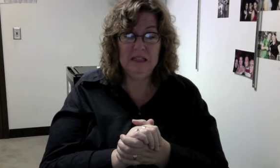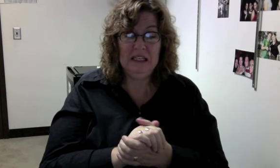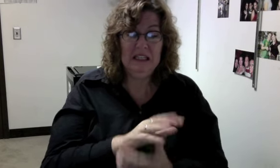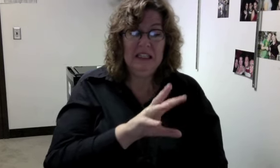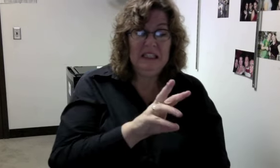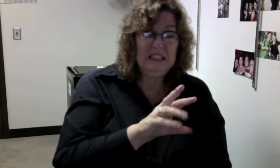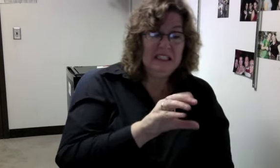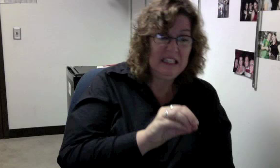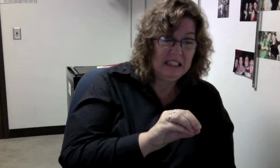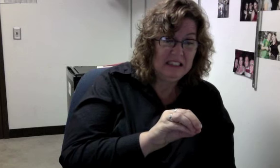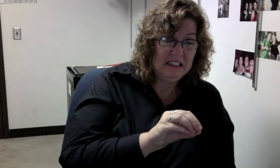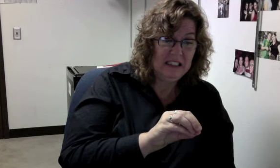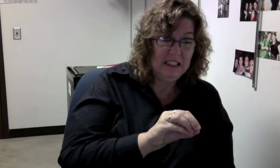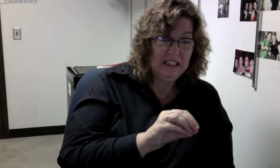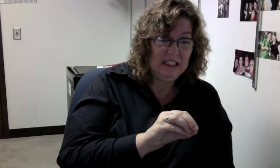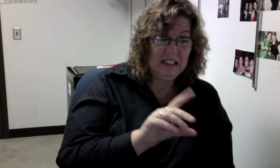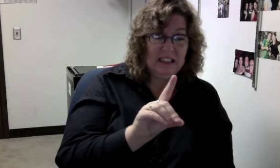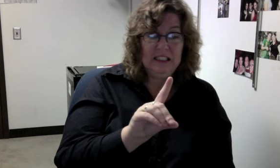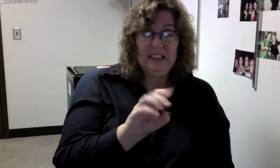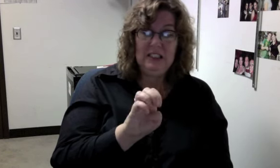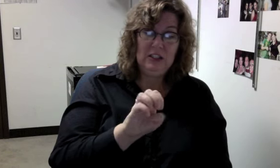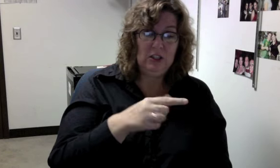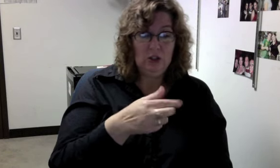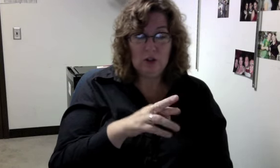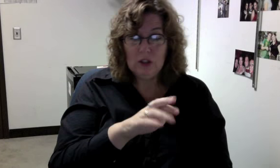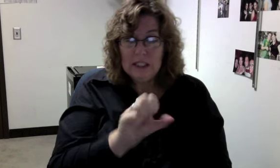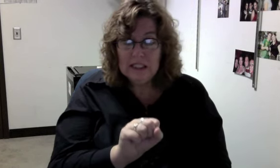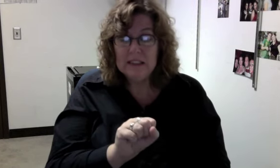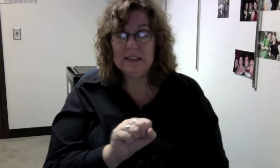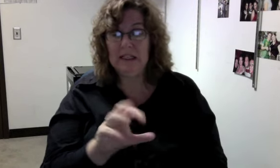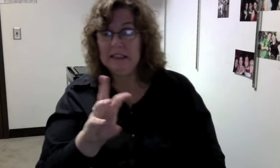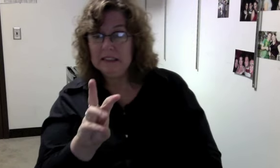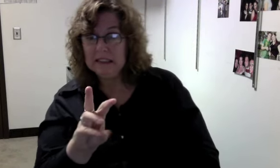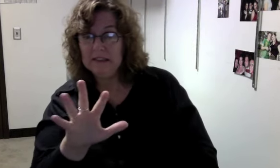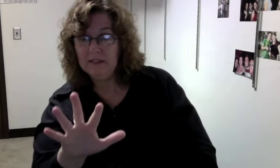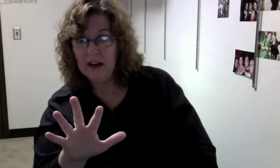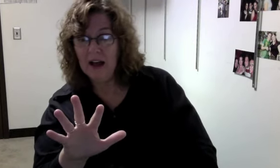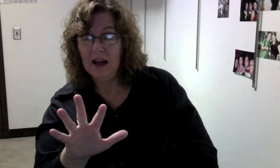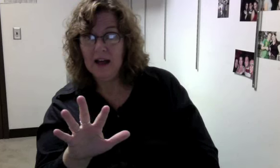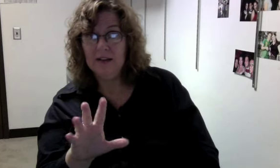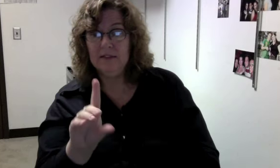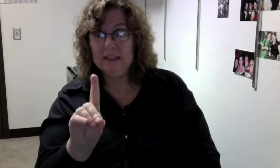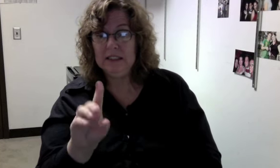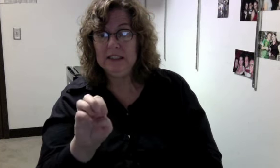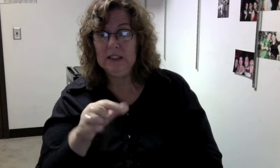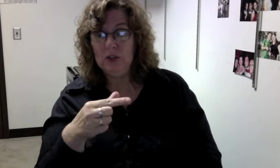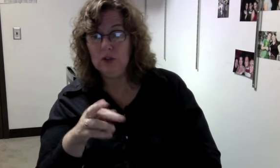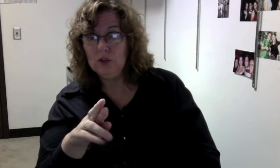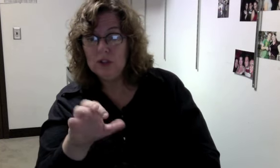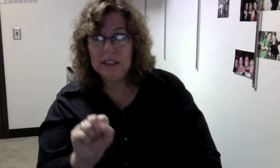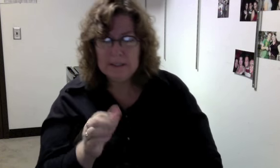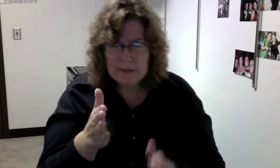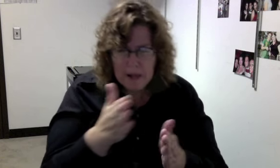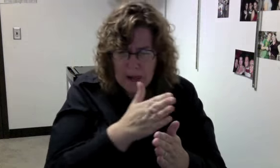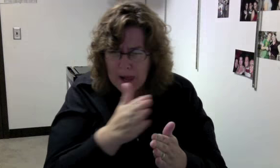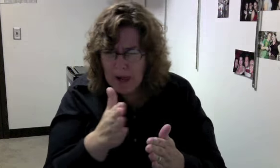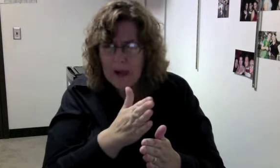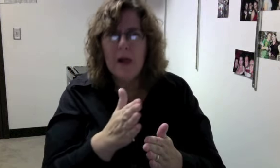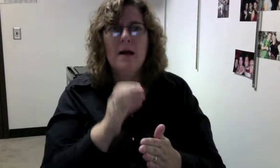the optimum temperature specifically. Because if you do it way, from extreme cold and extreme hot and in the